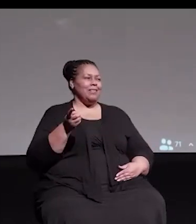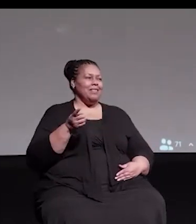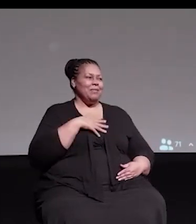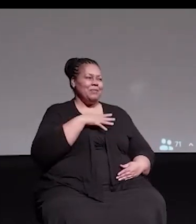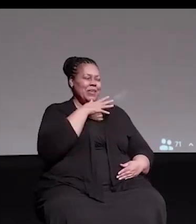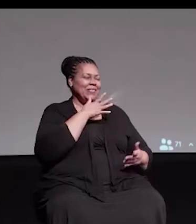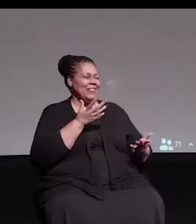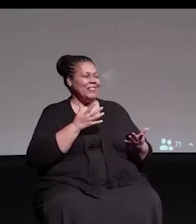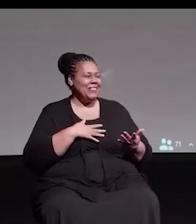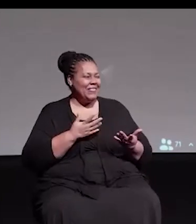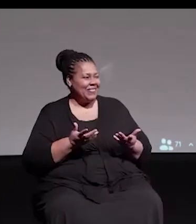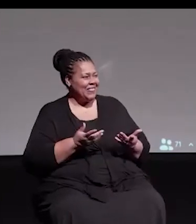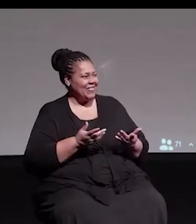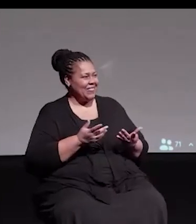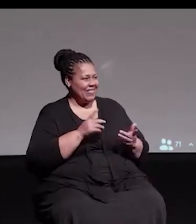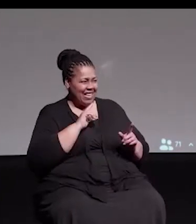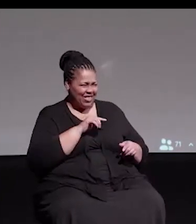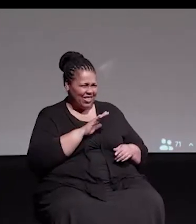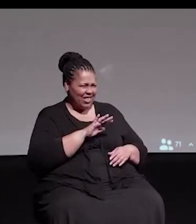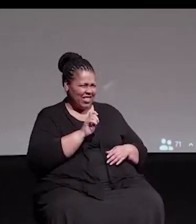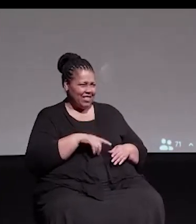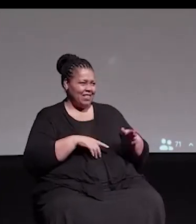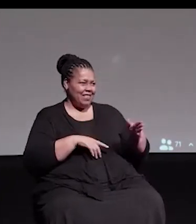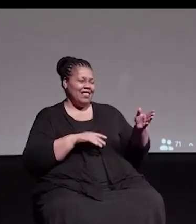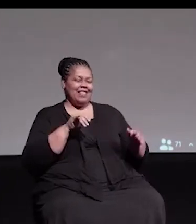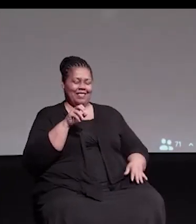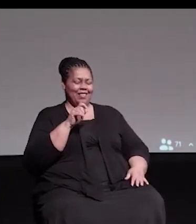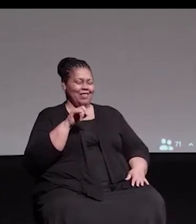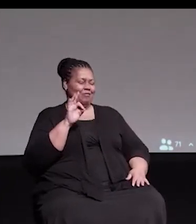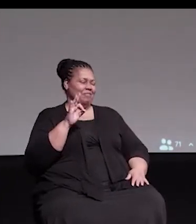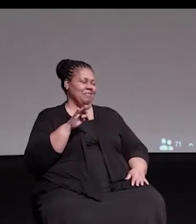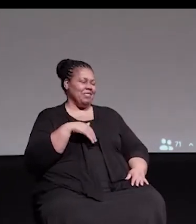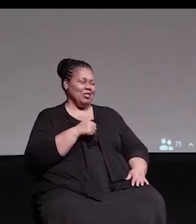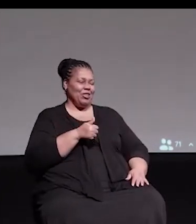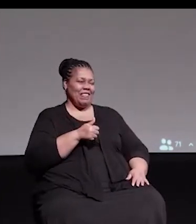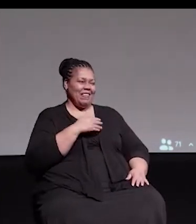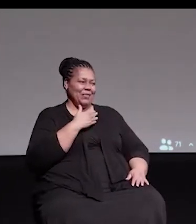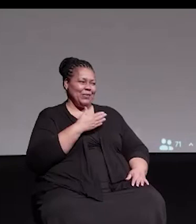does that answer your question a little bit?